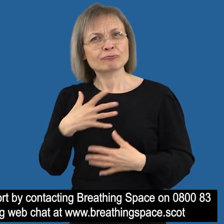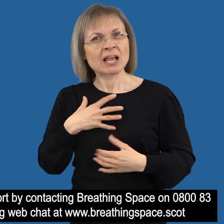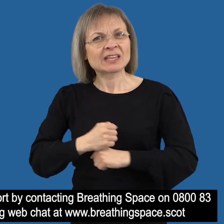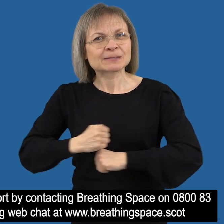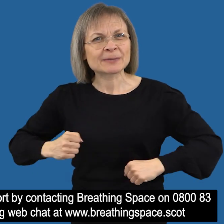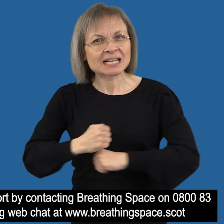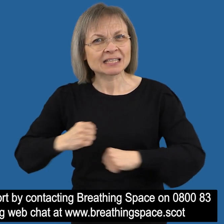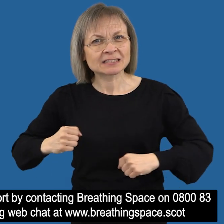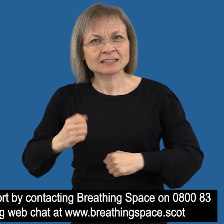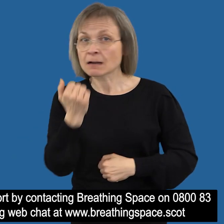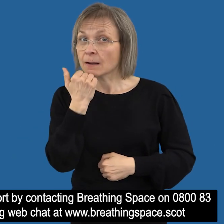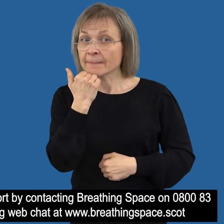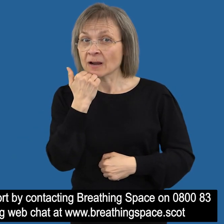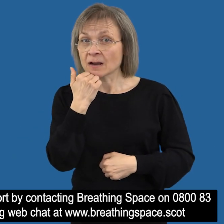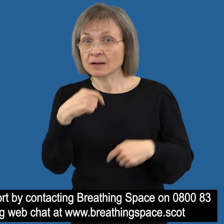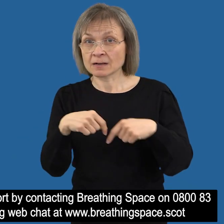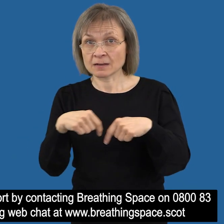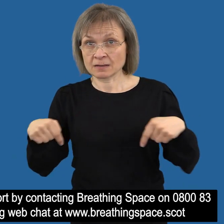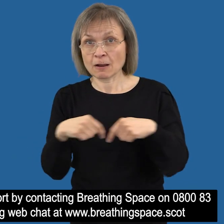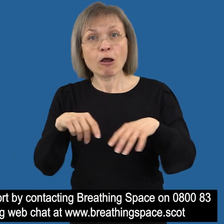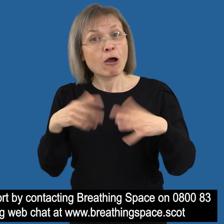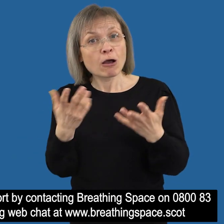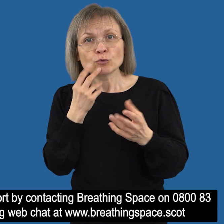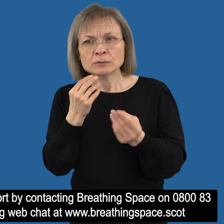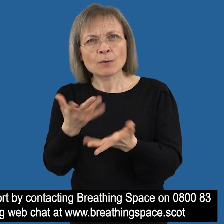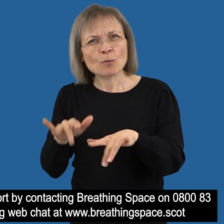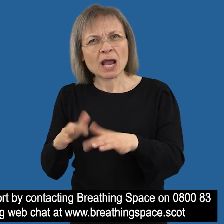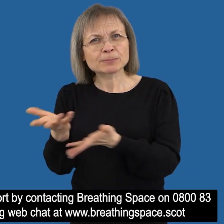838587 or by using web chat at